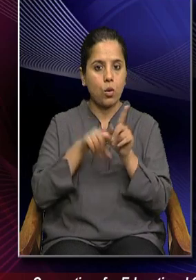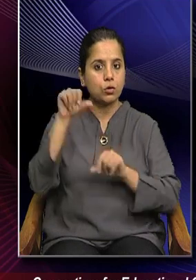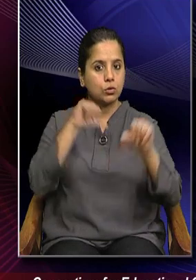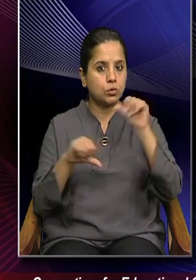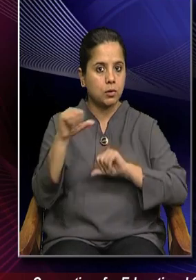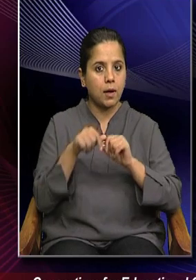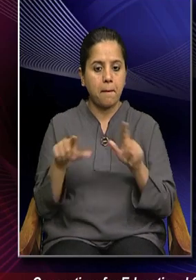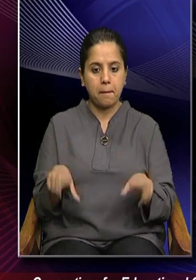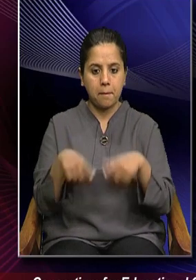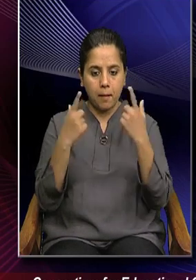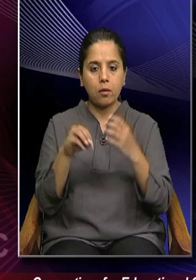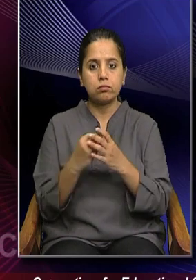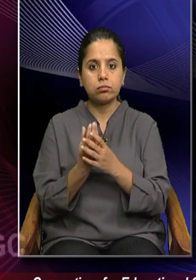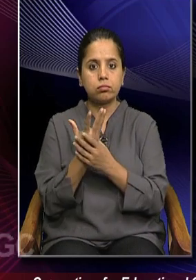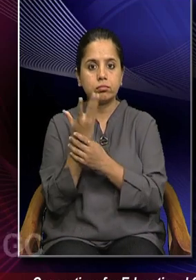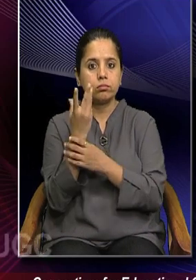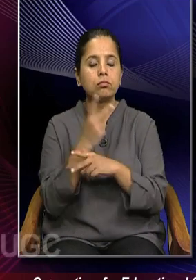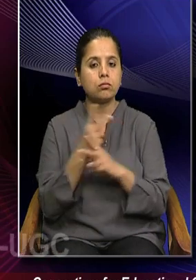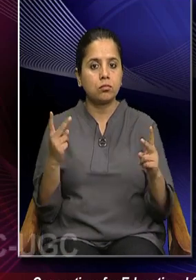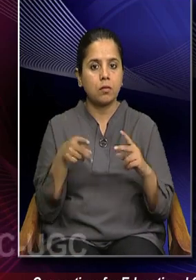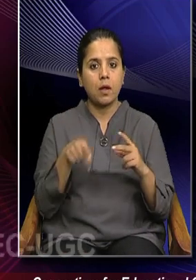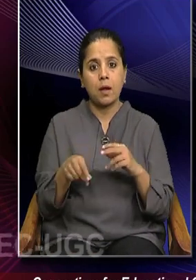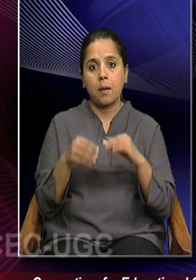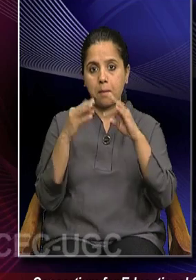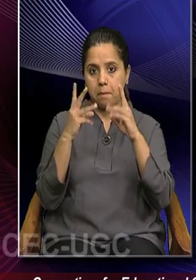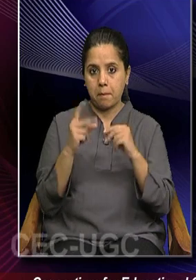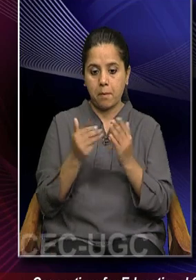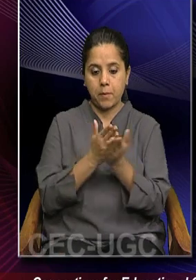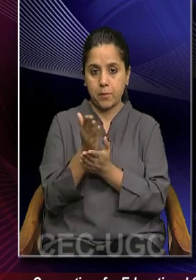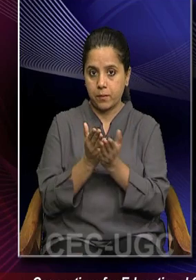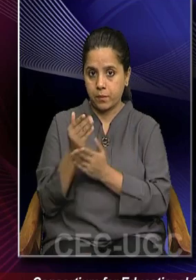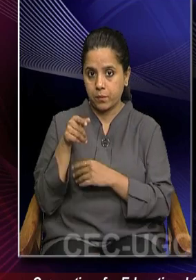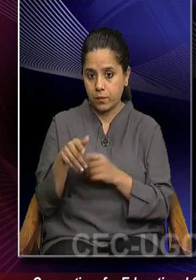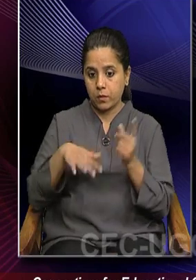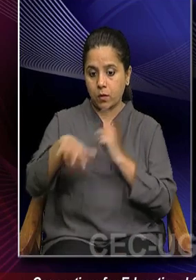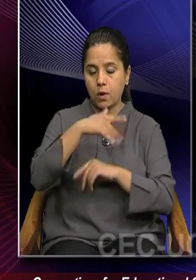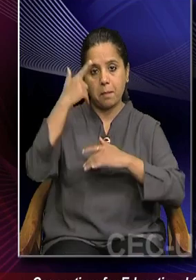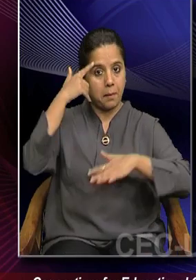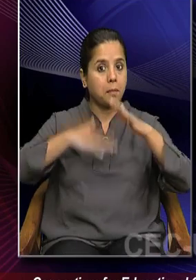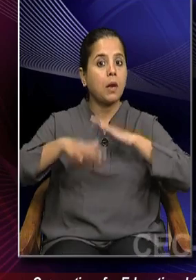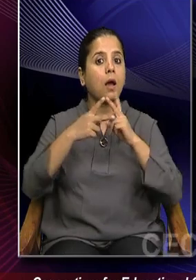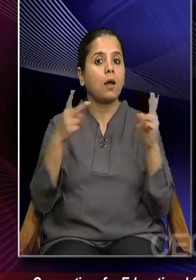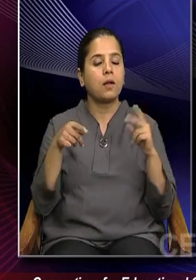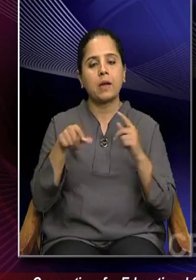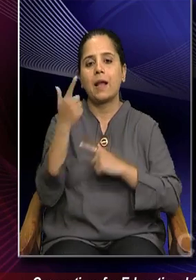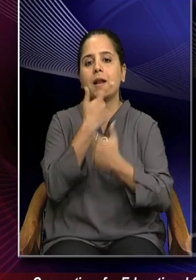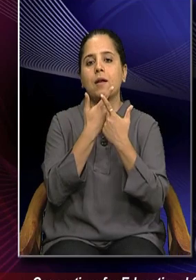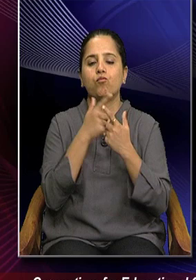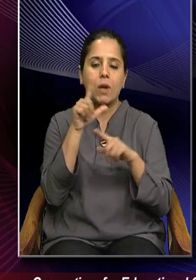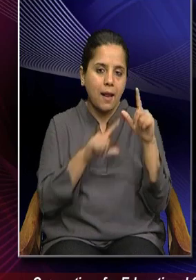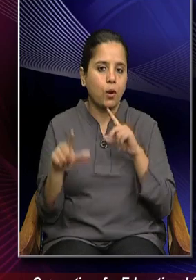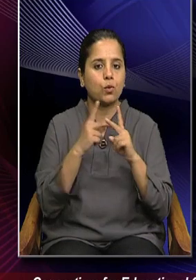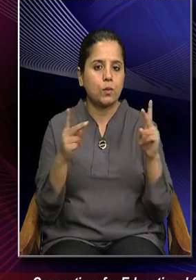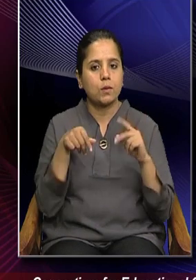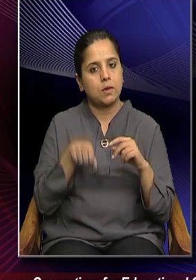the plant growth, and mathematics, that is the area planning, and the language, that is